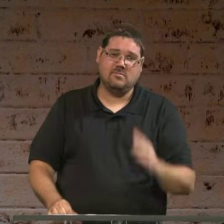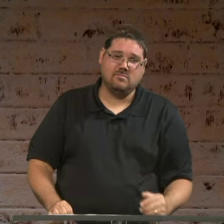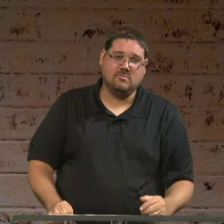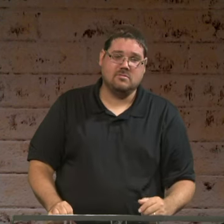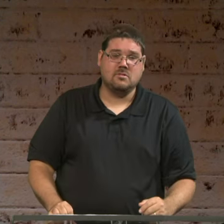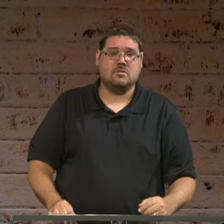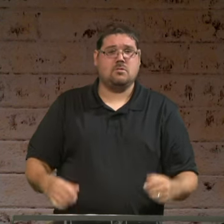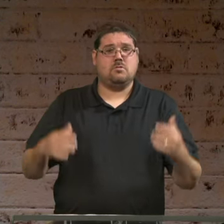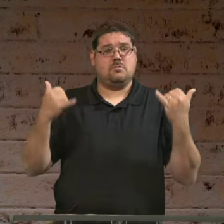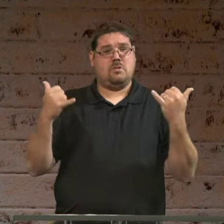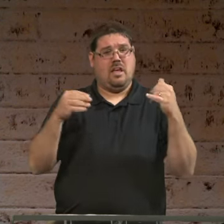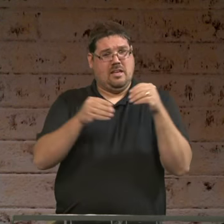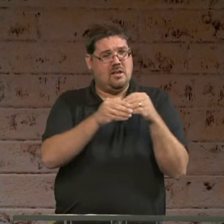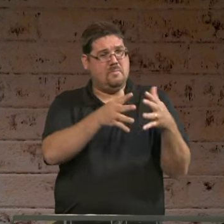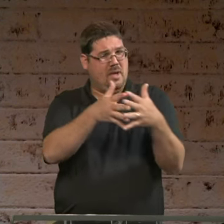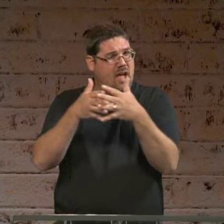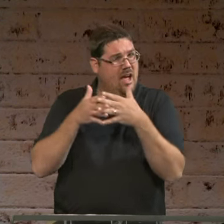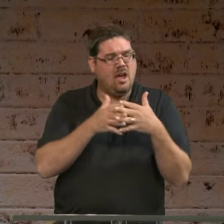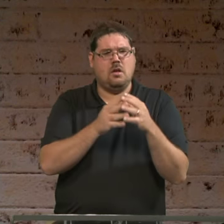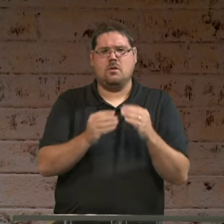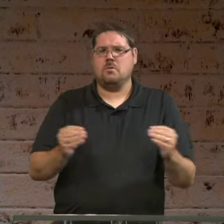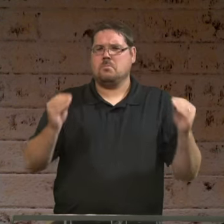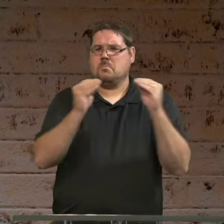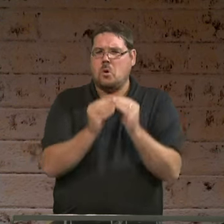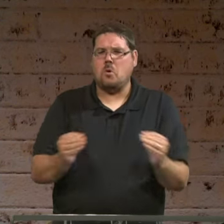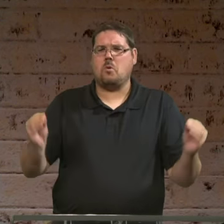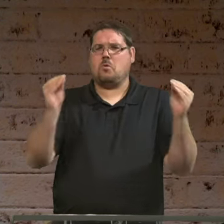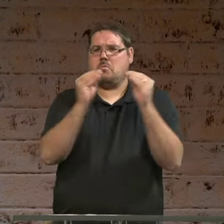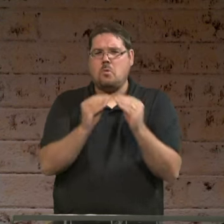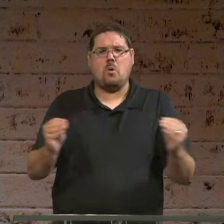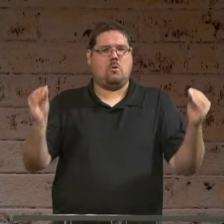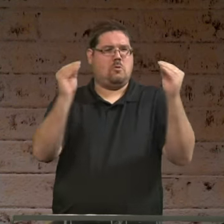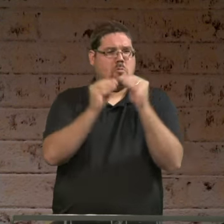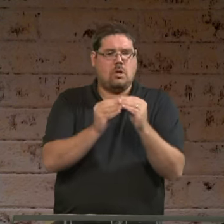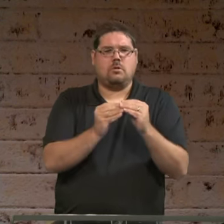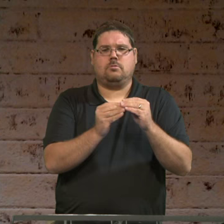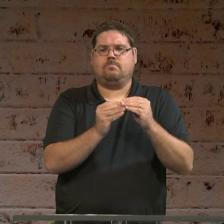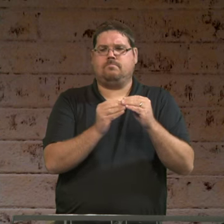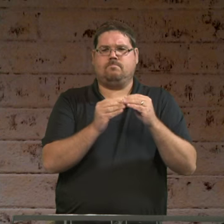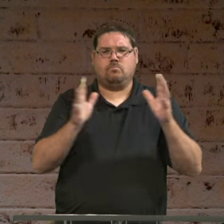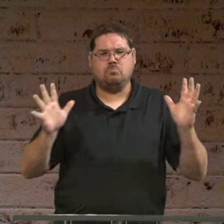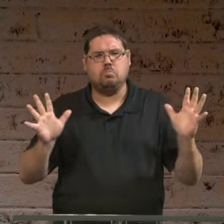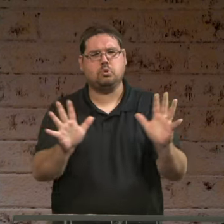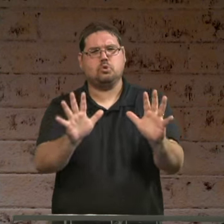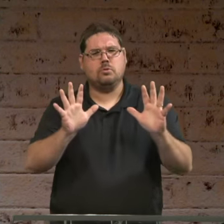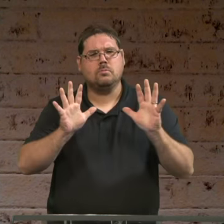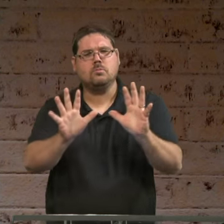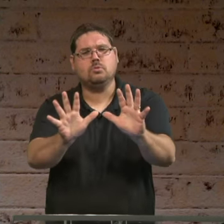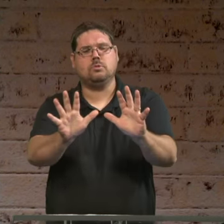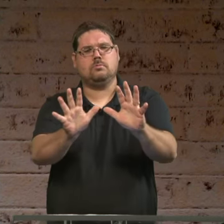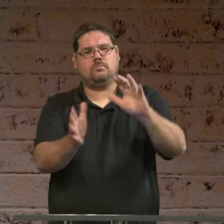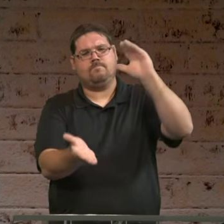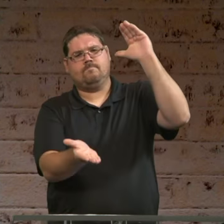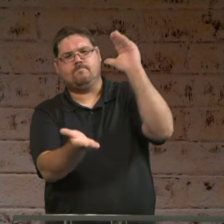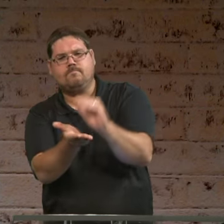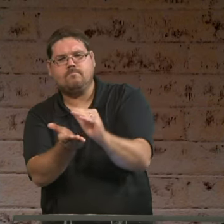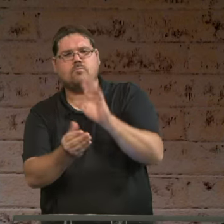people do hate God. There's no doubt about it. Here in America, it seems more and more there's this